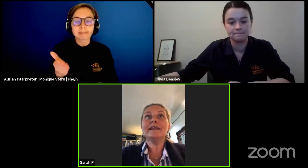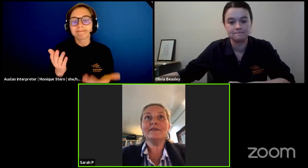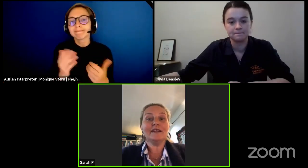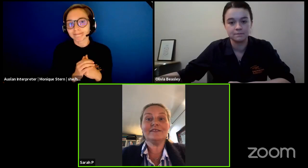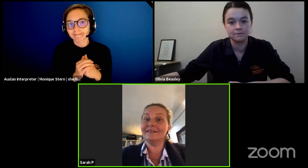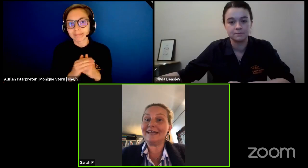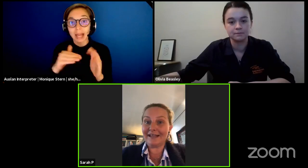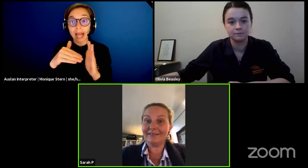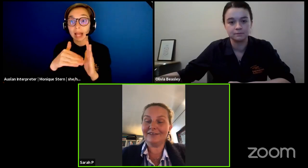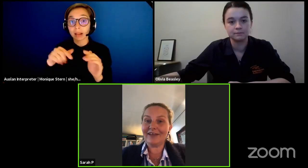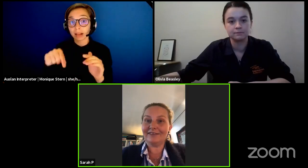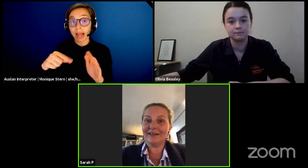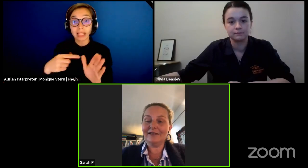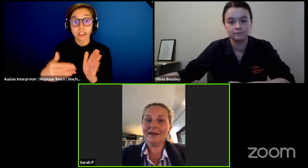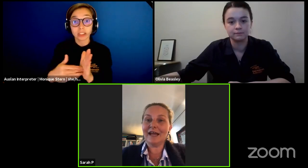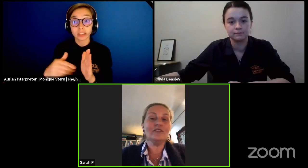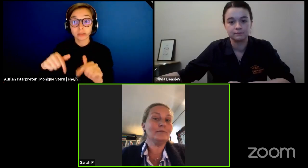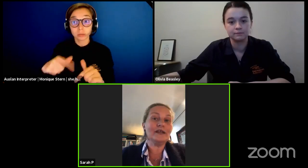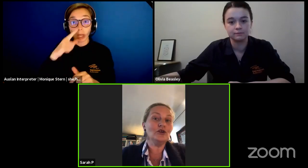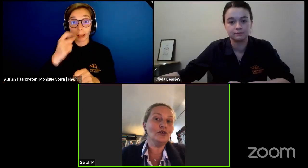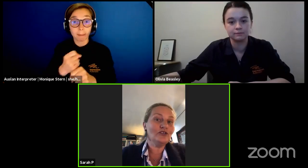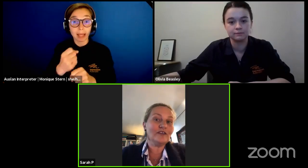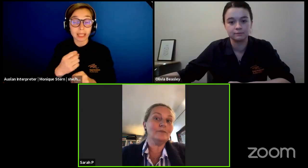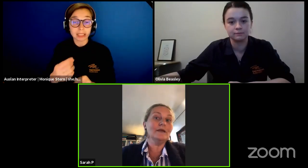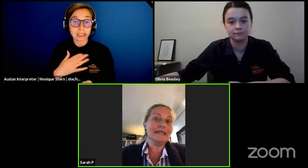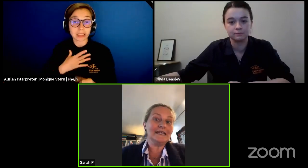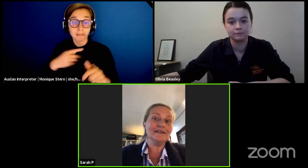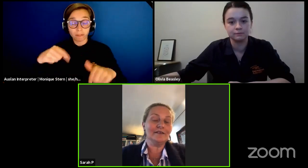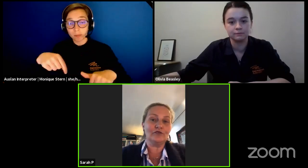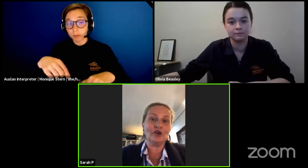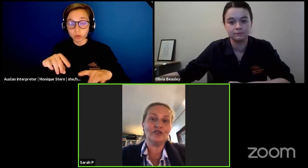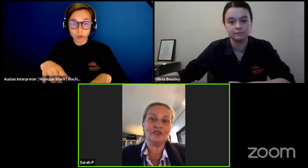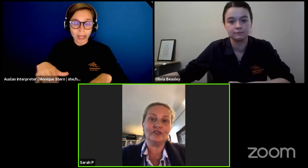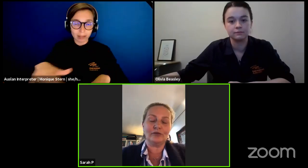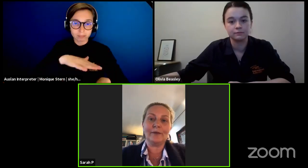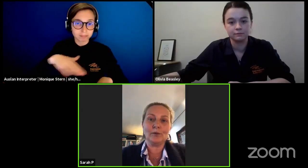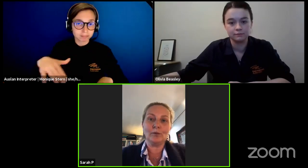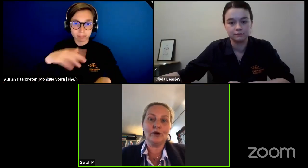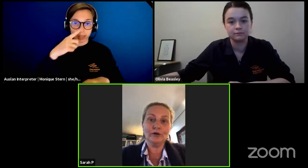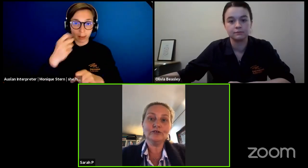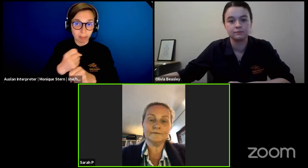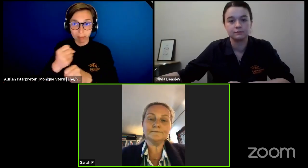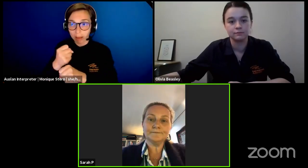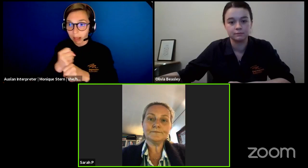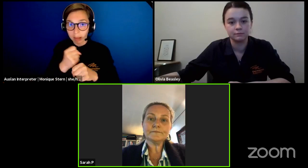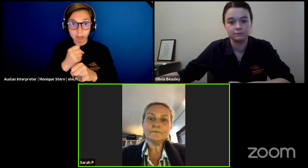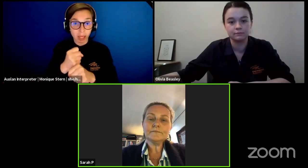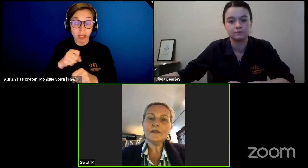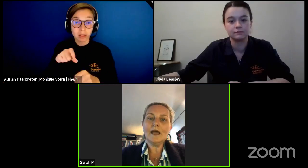we believe that it's still an excellent vaccine. It has been used in millions of doses around the world.